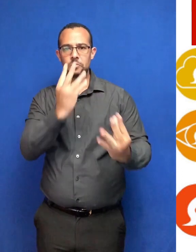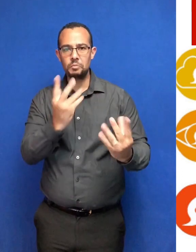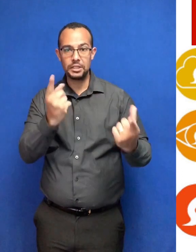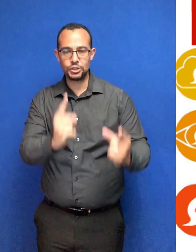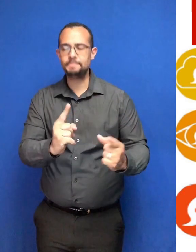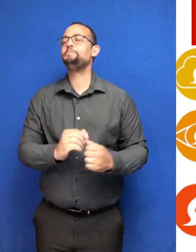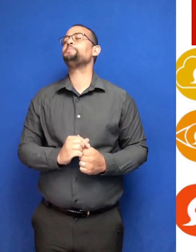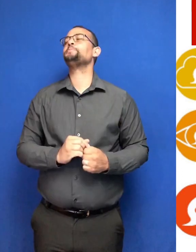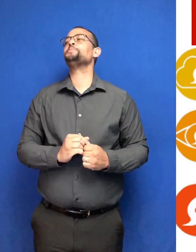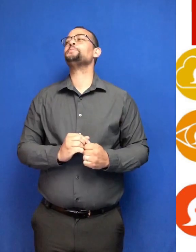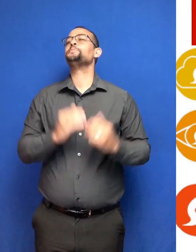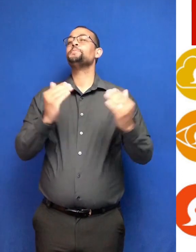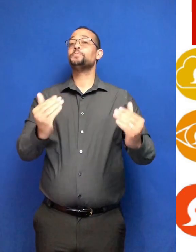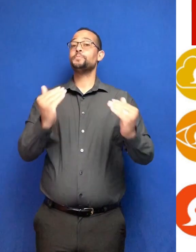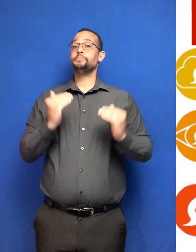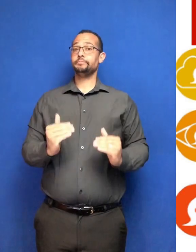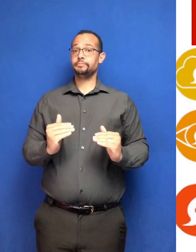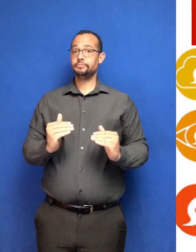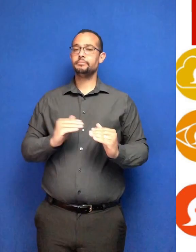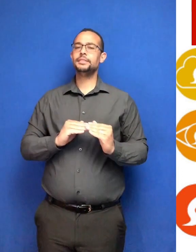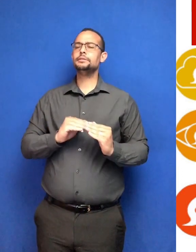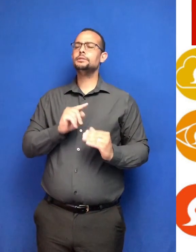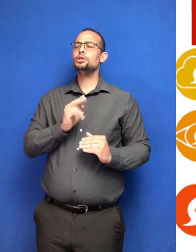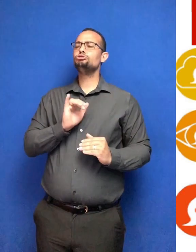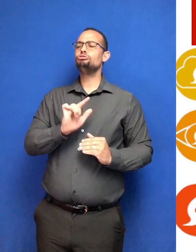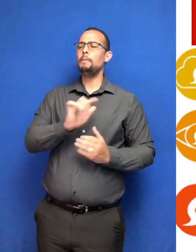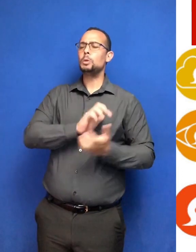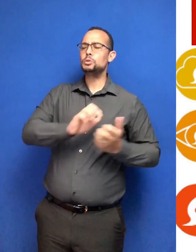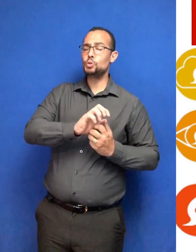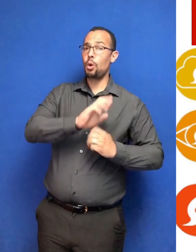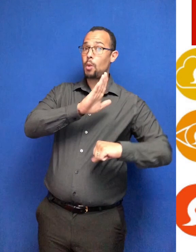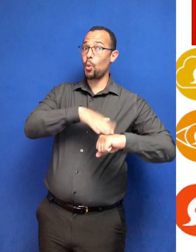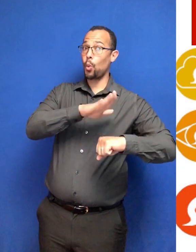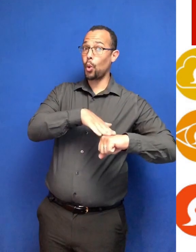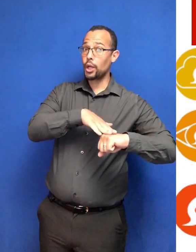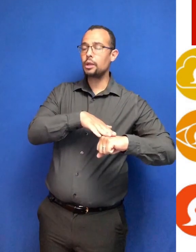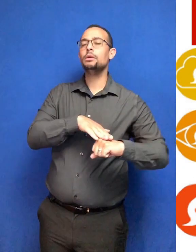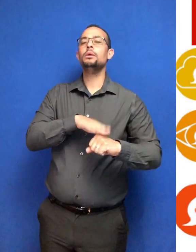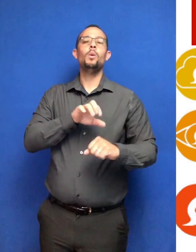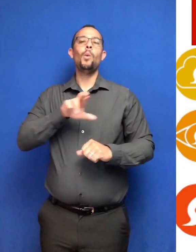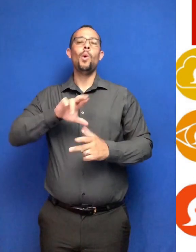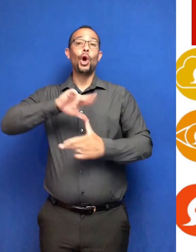A third level is a tropical storm warning or hurricane warning.